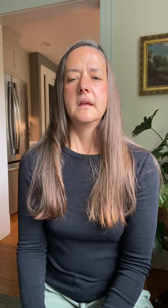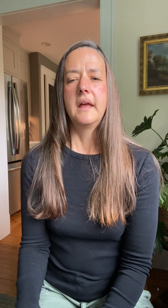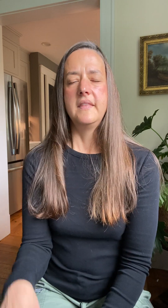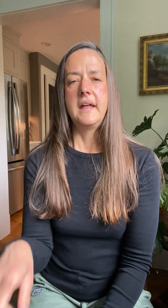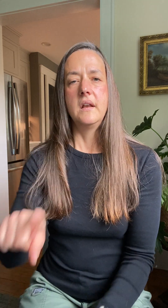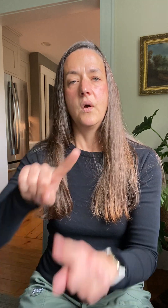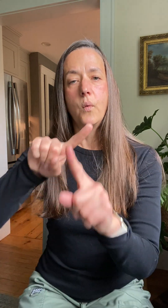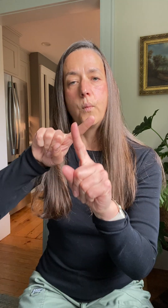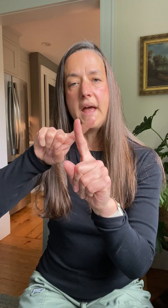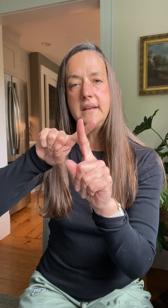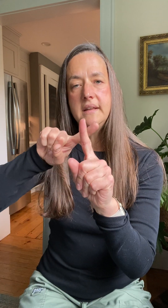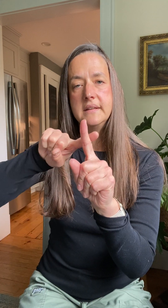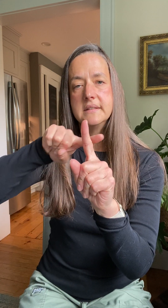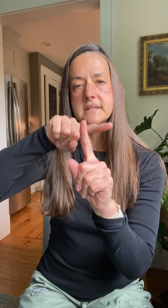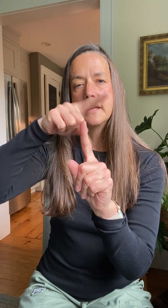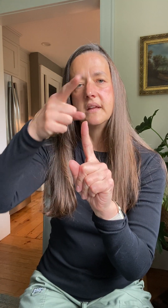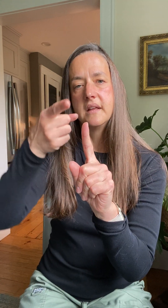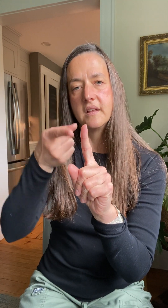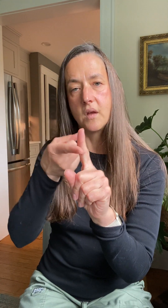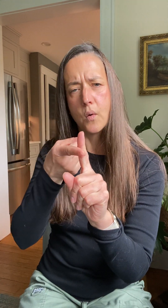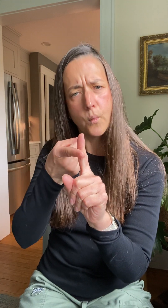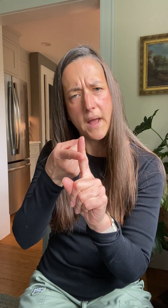And then when is when.